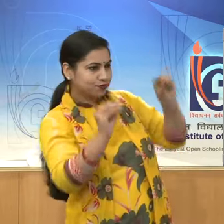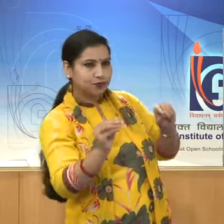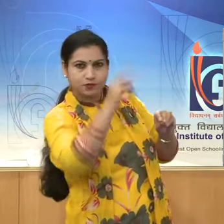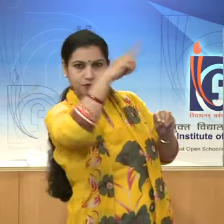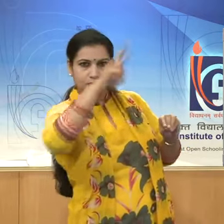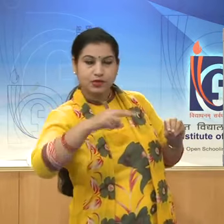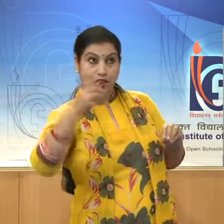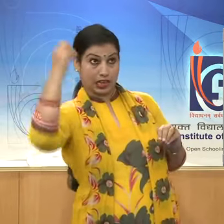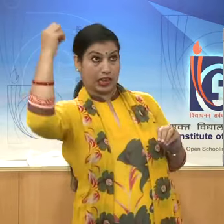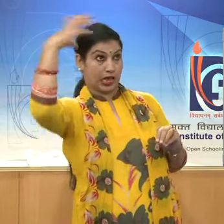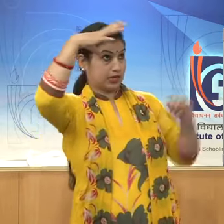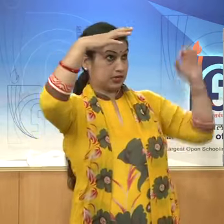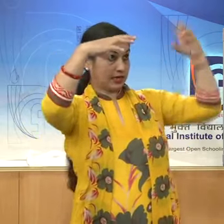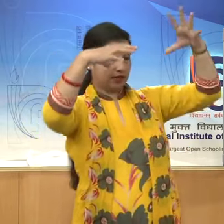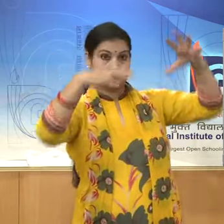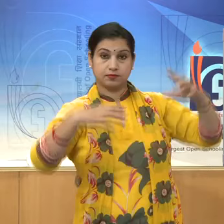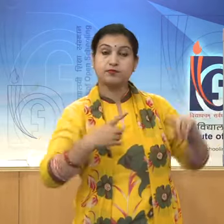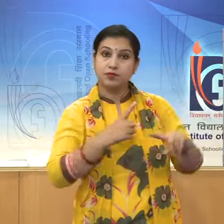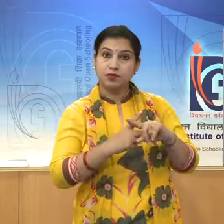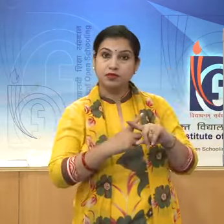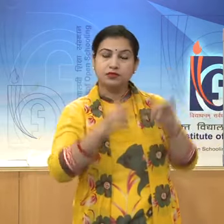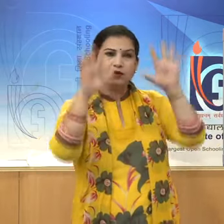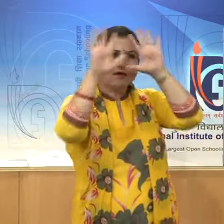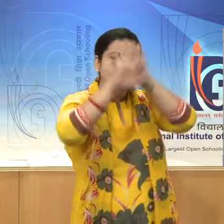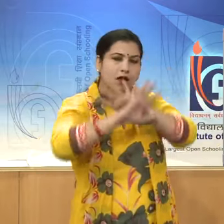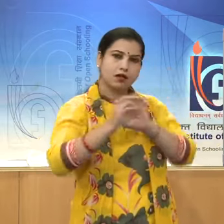of light and dark.